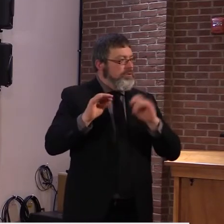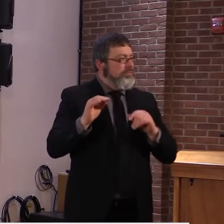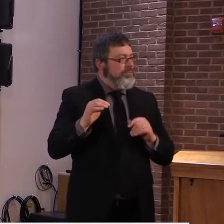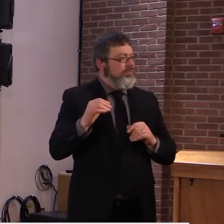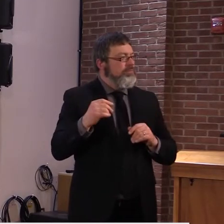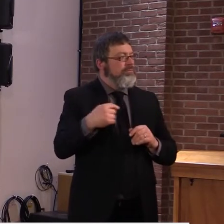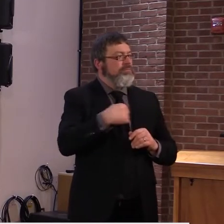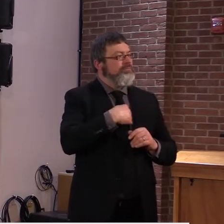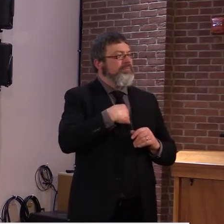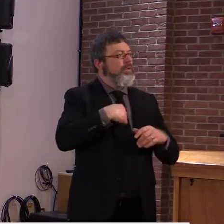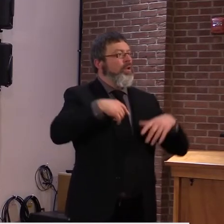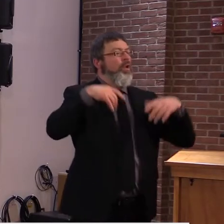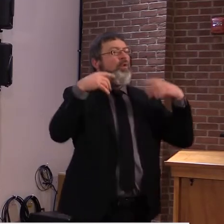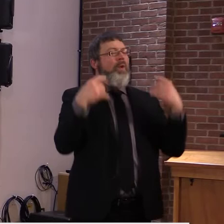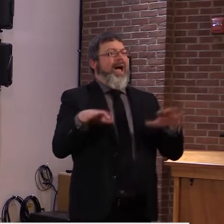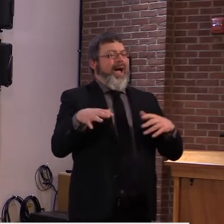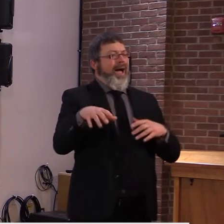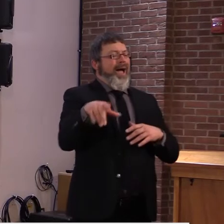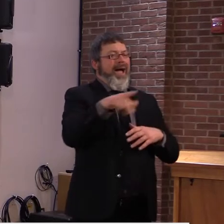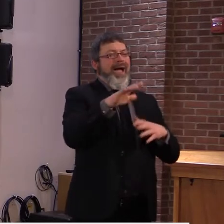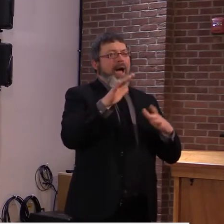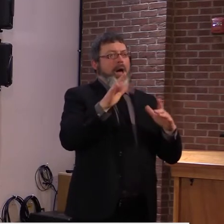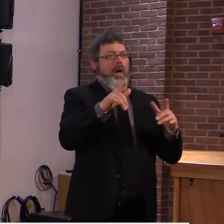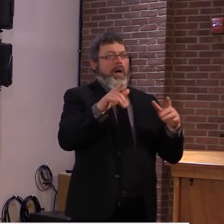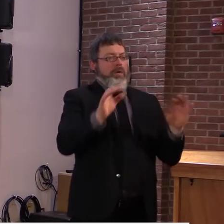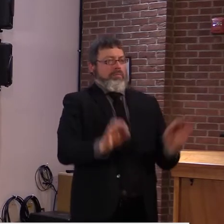for them. Thank you.